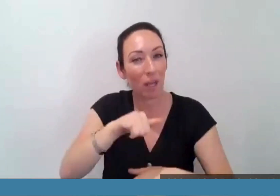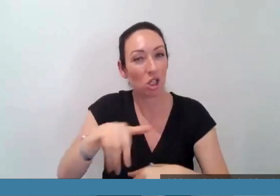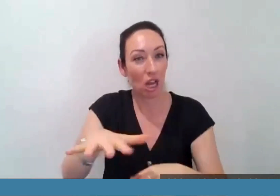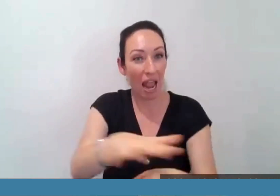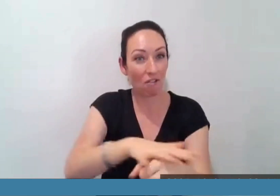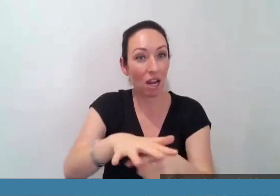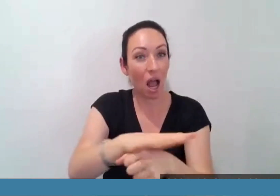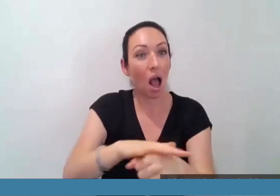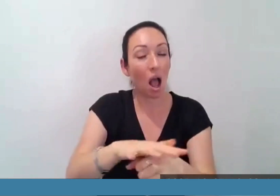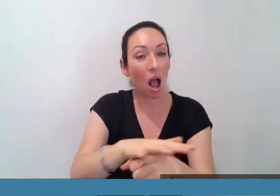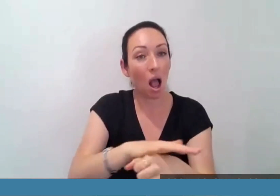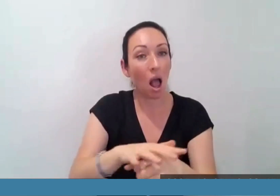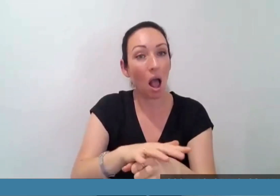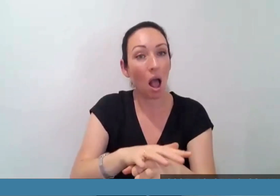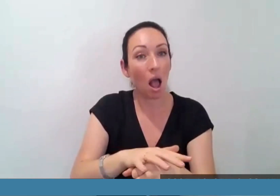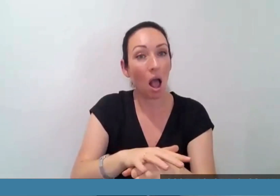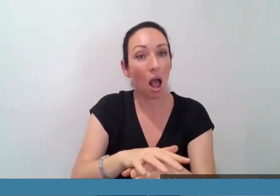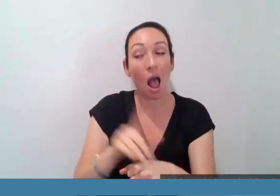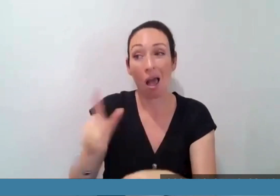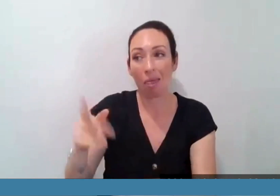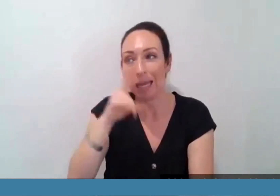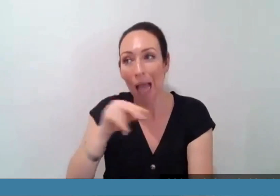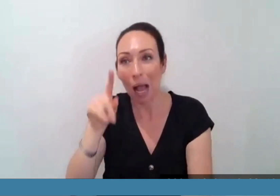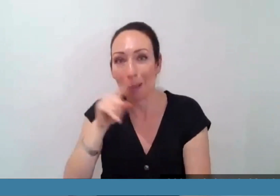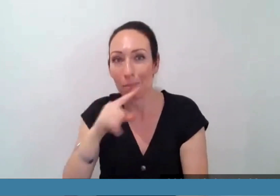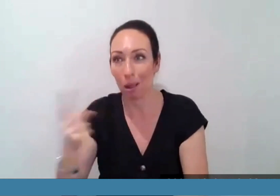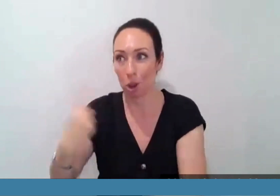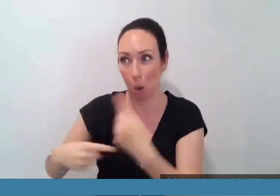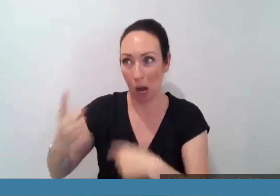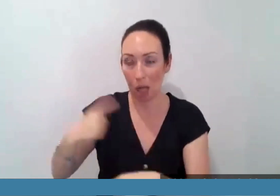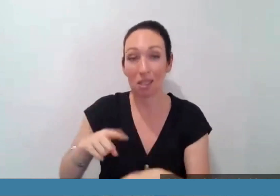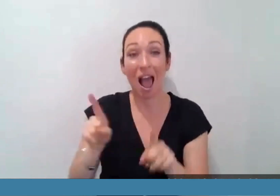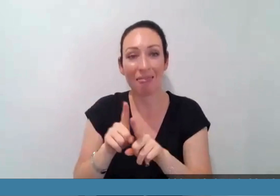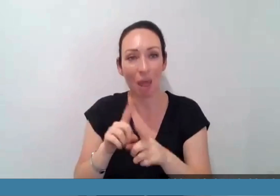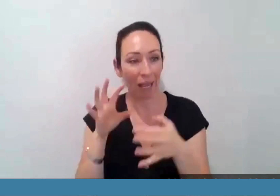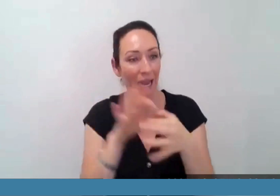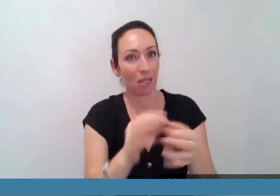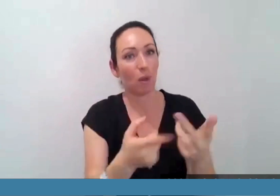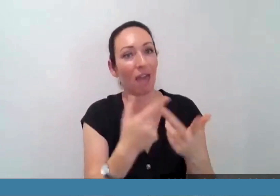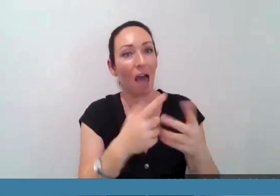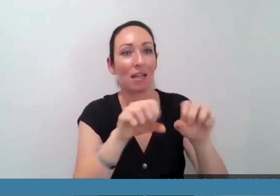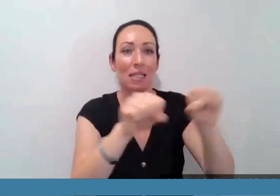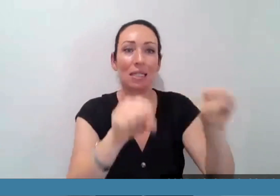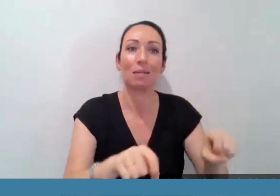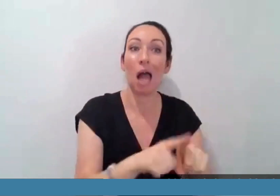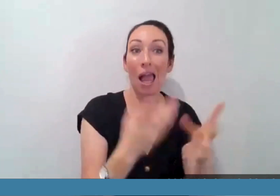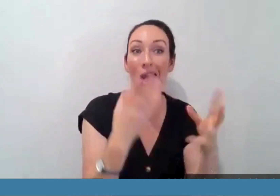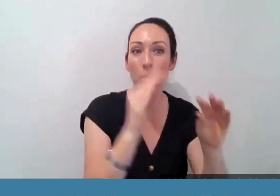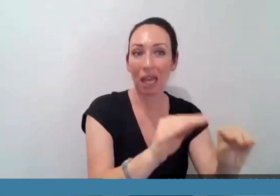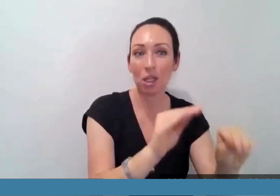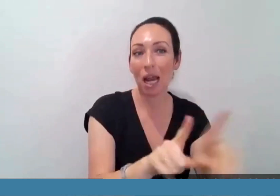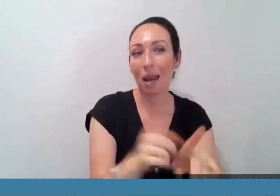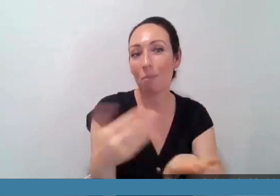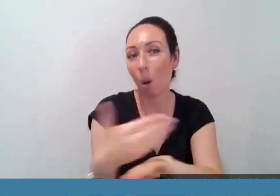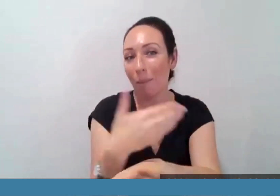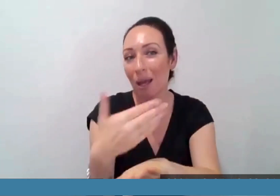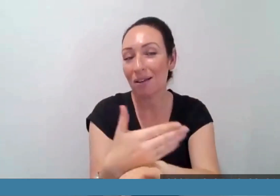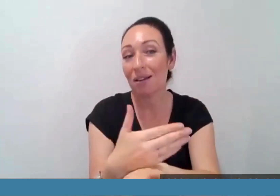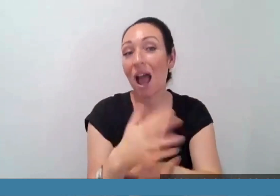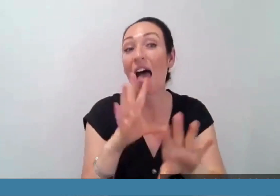us, connected with other systems like education and employment, and had the potential for